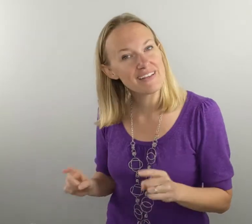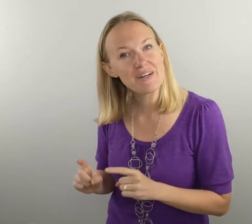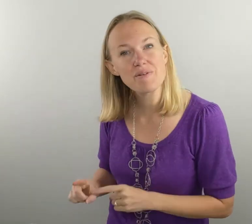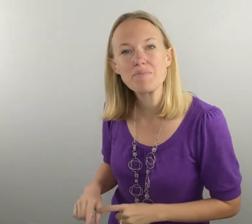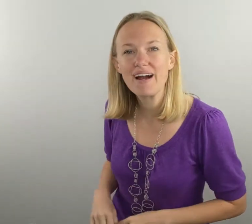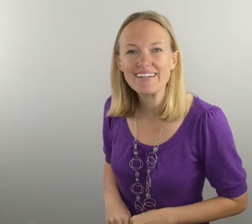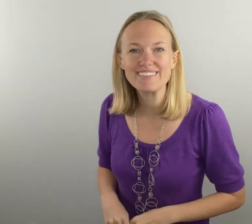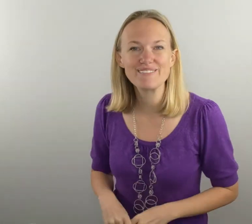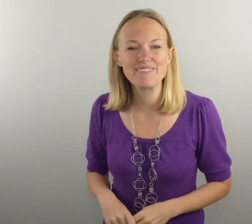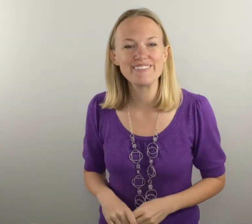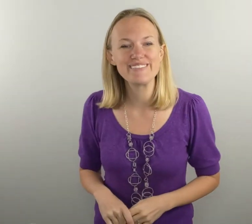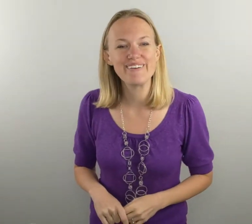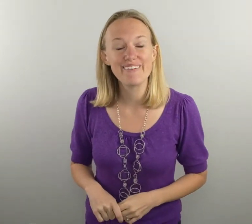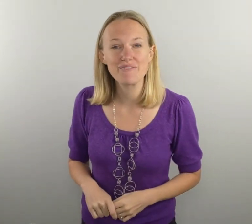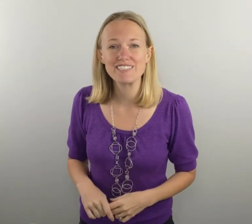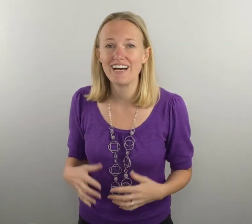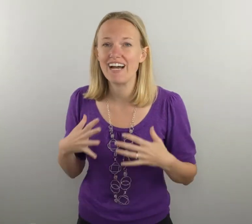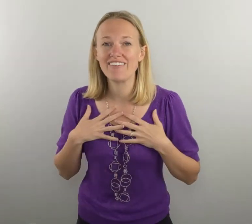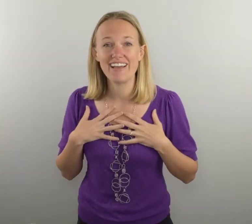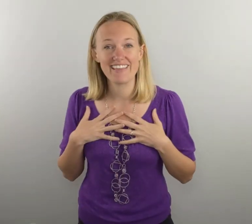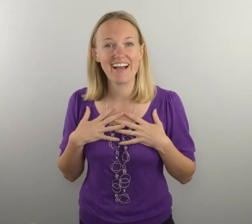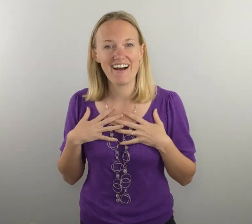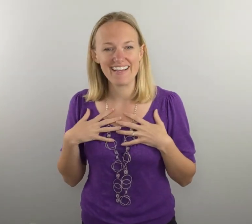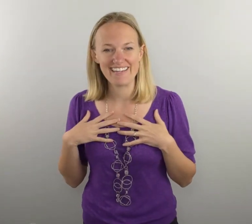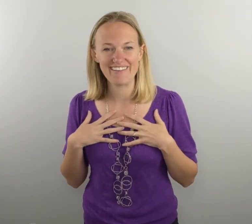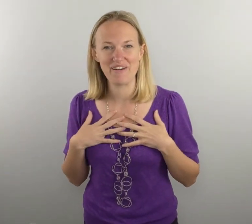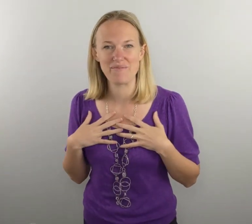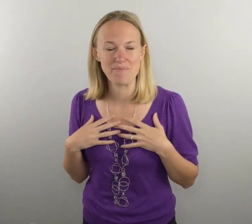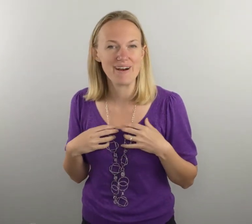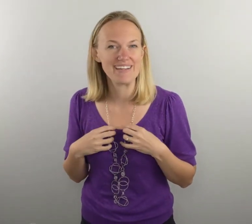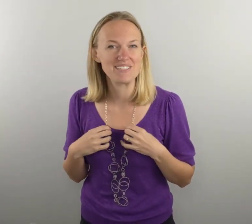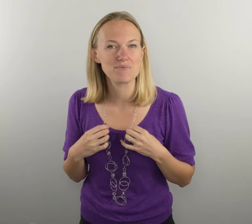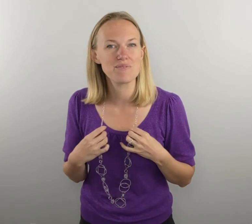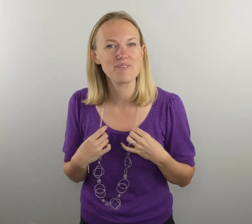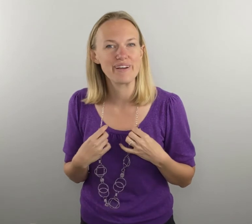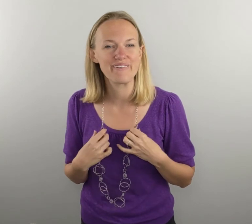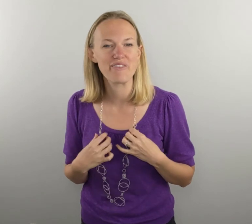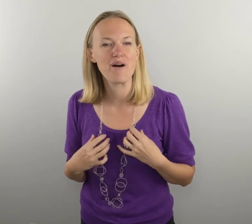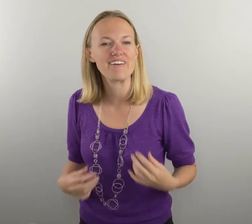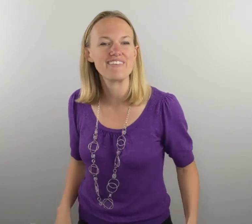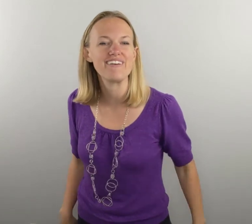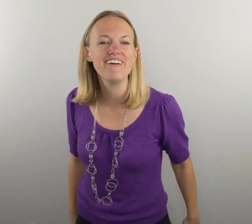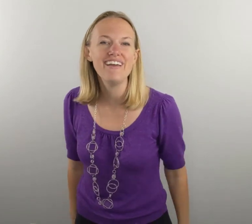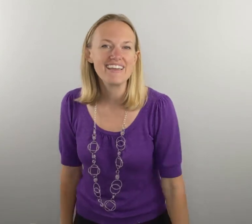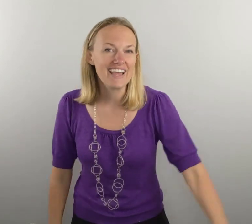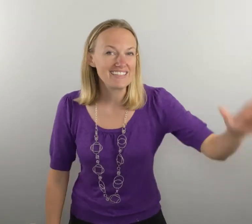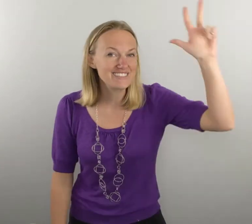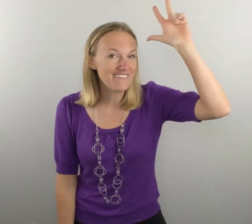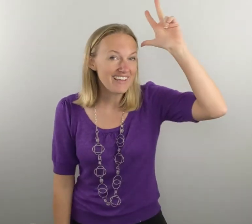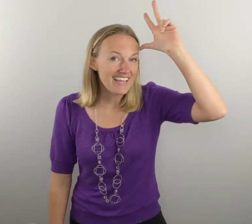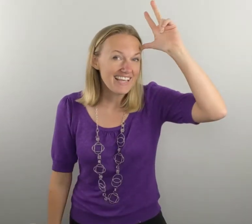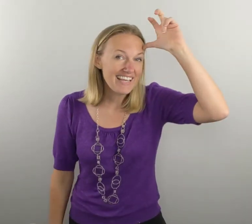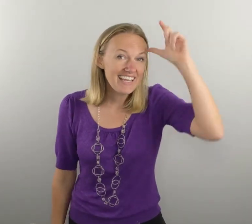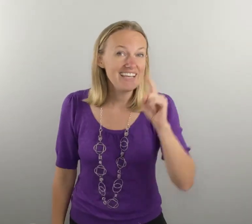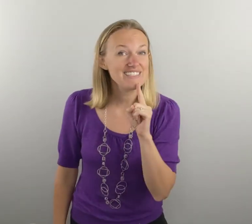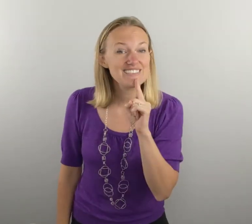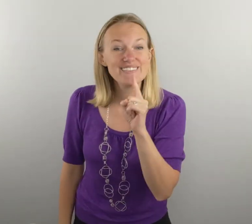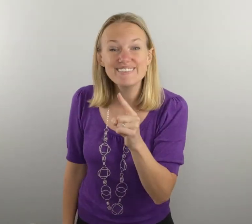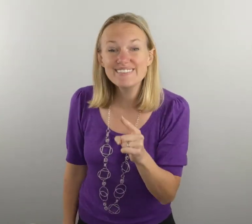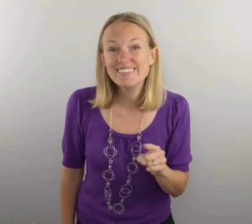more practice, we will do it one more time. I think I need a little more practice before I go to the walkthrough. Okay, so he told